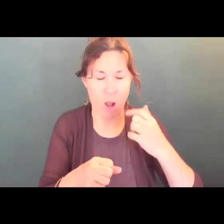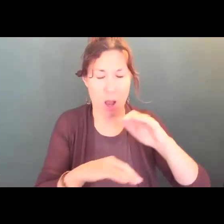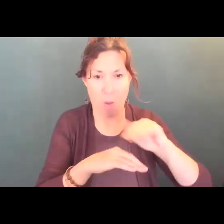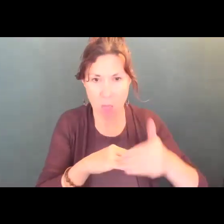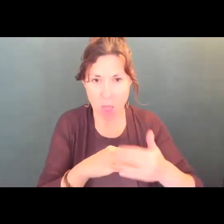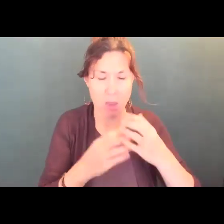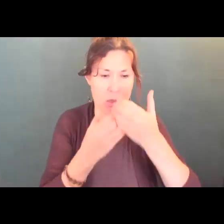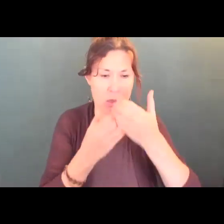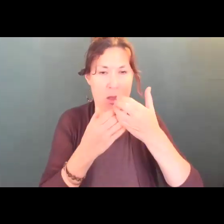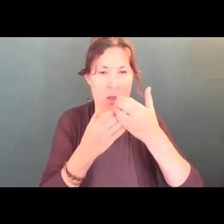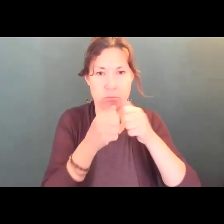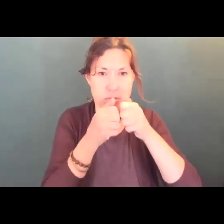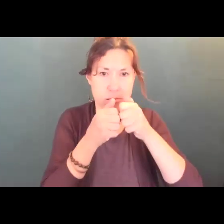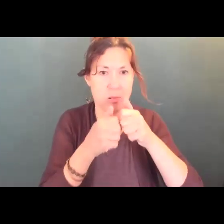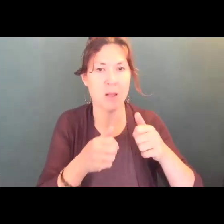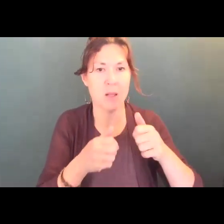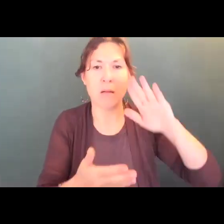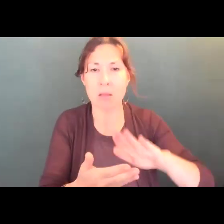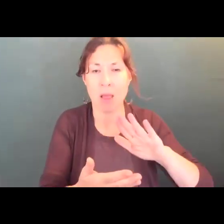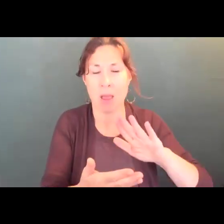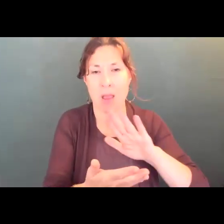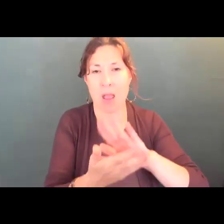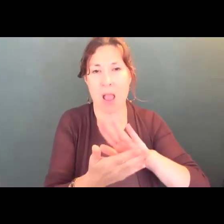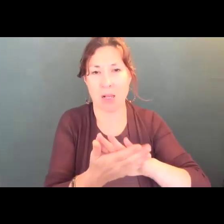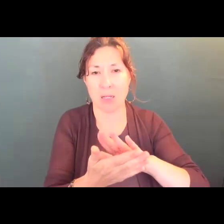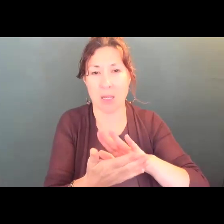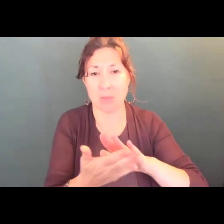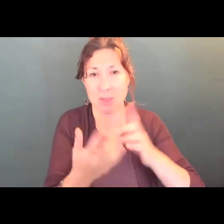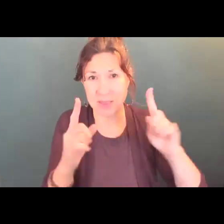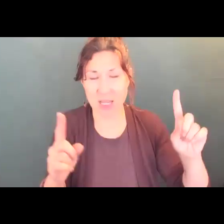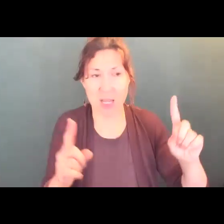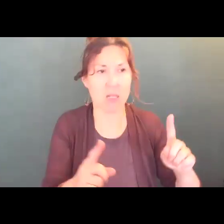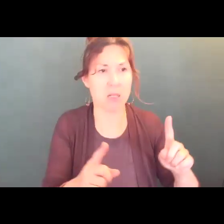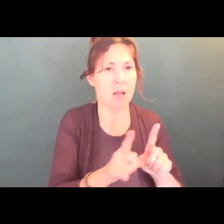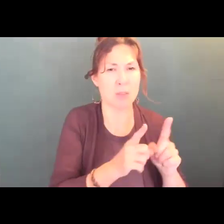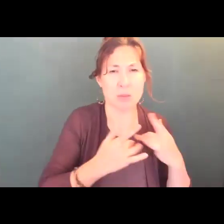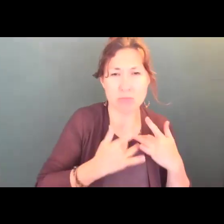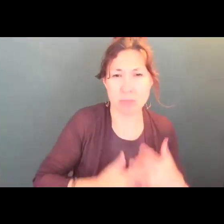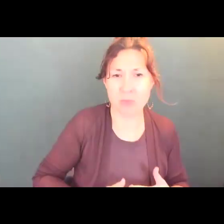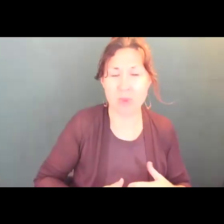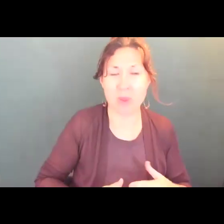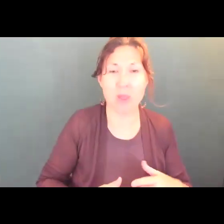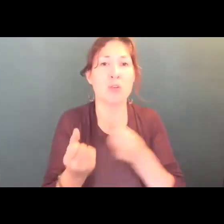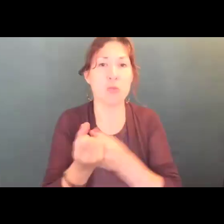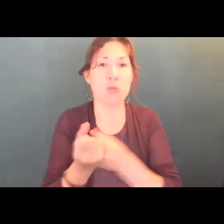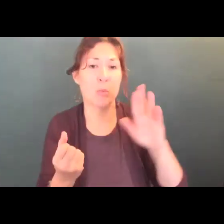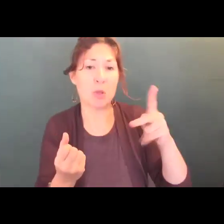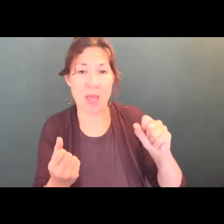academic success and signs of suffering from depression. And now we support BPS on the no cell phone policy during the school